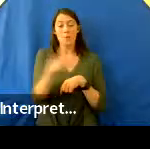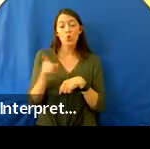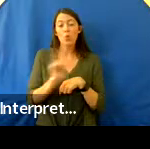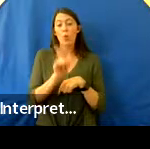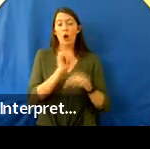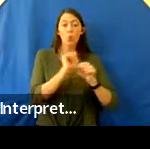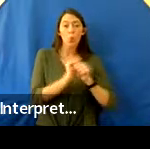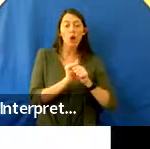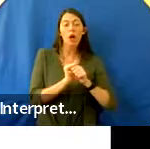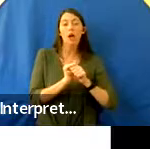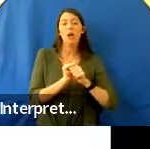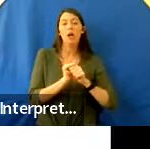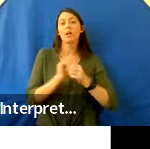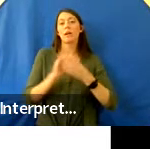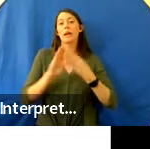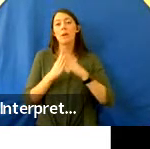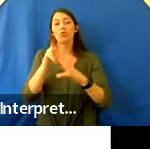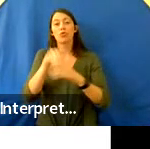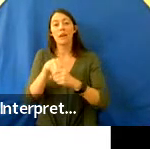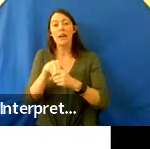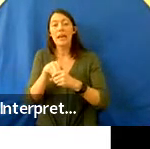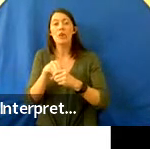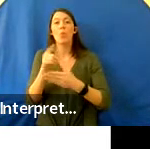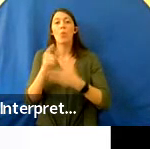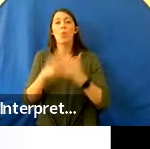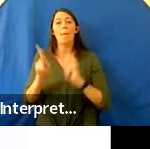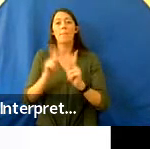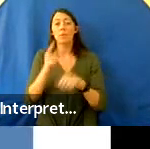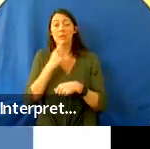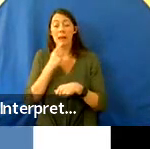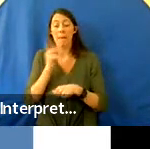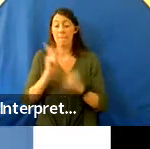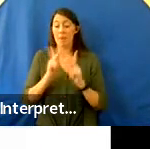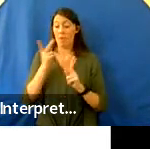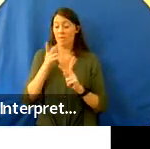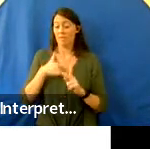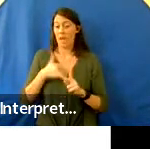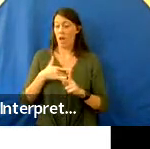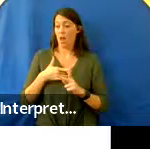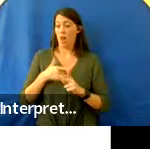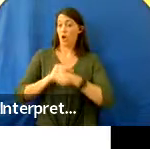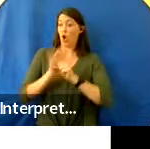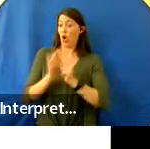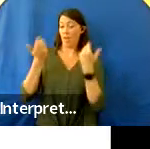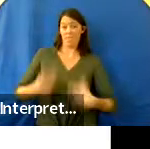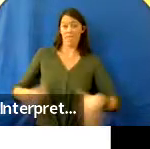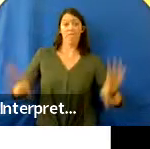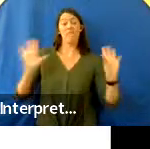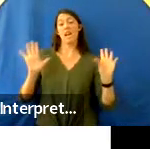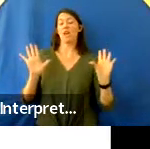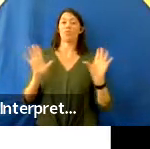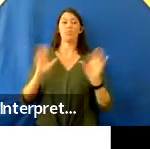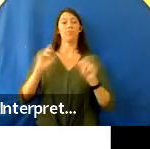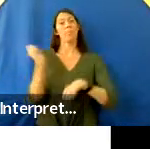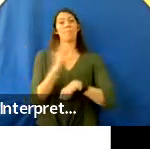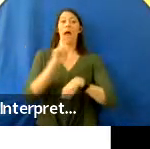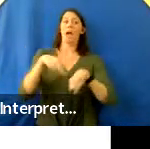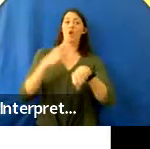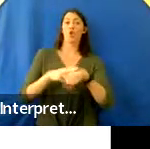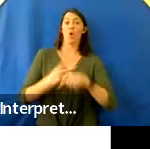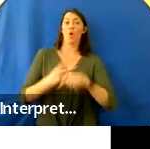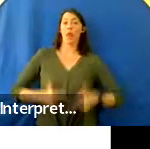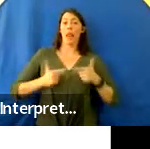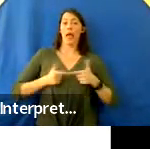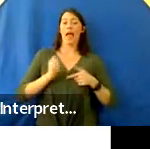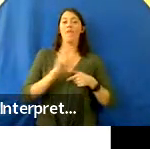they're saying. Are they treating this as we're done, we're over? Or are they still being somewhat careful and you know, cautious about